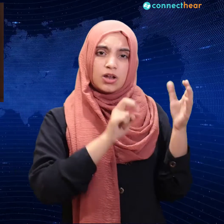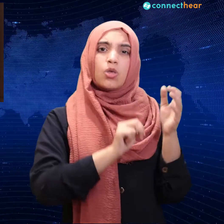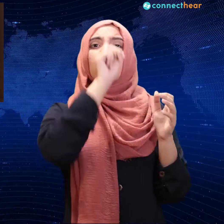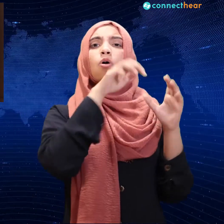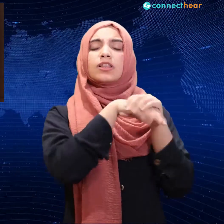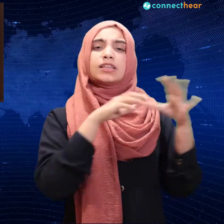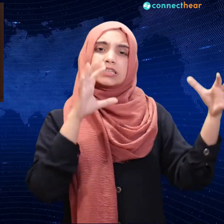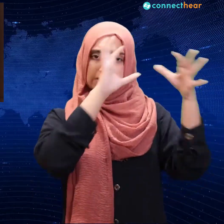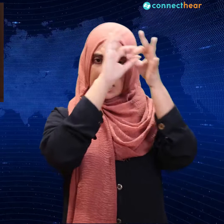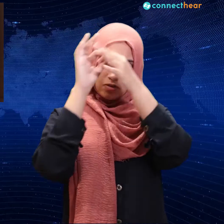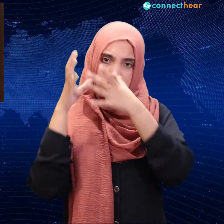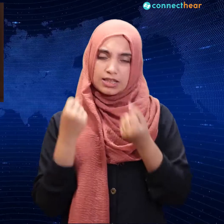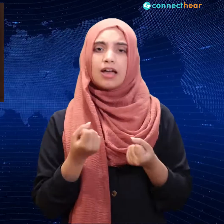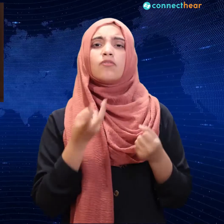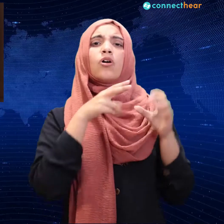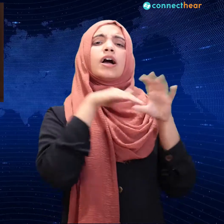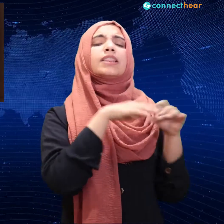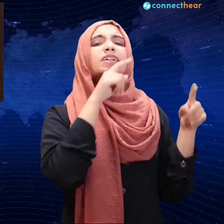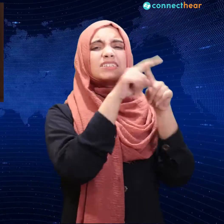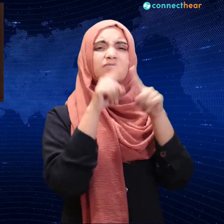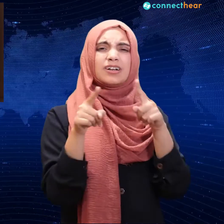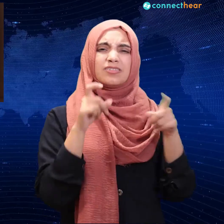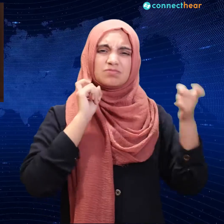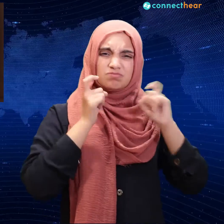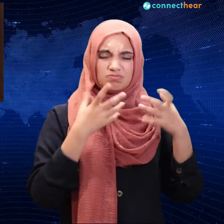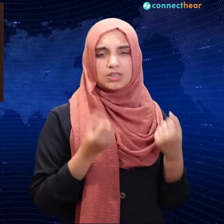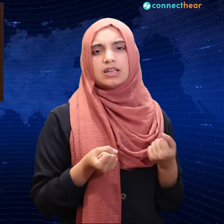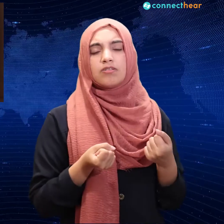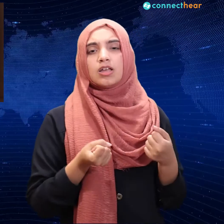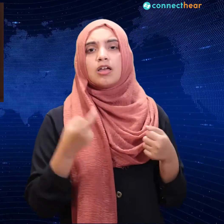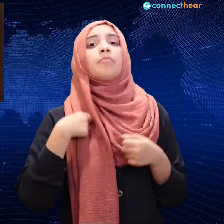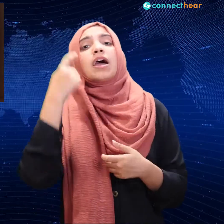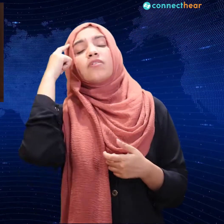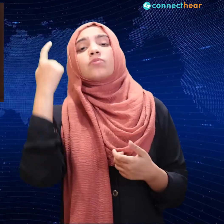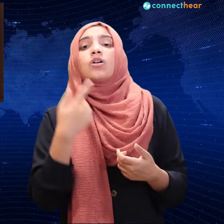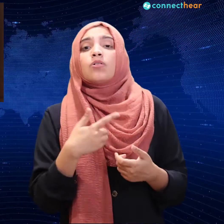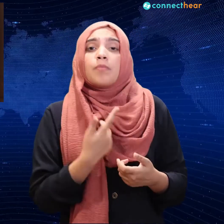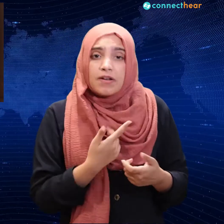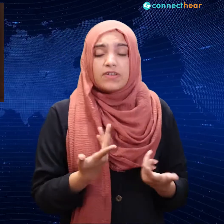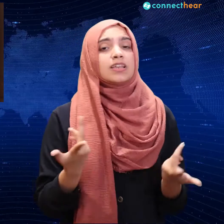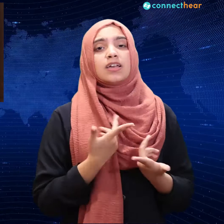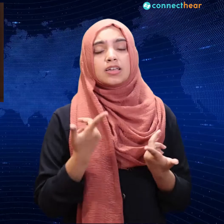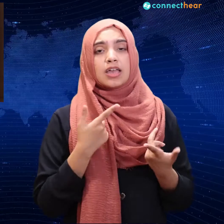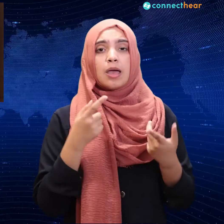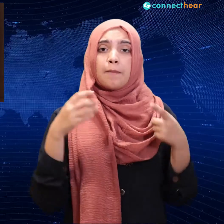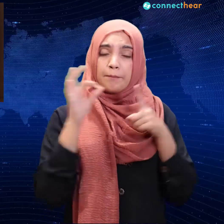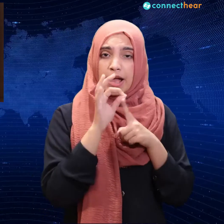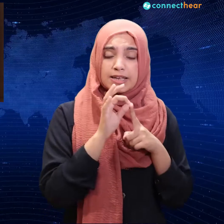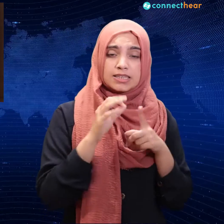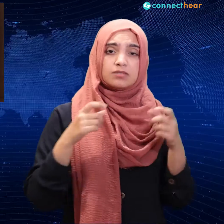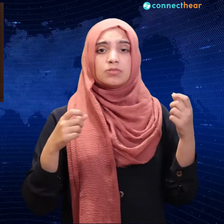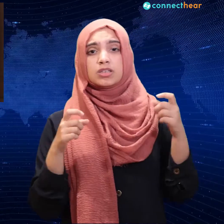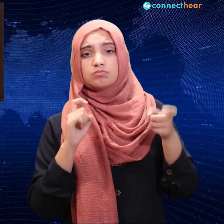Massoud, then went against Pakistan. I felt it was a big mistake. I felt Pakistan should never have had any